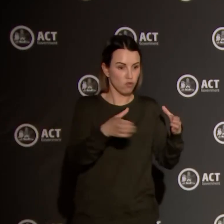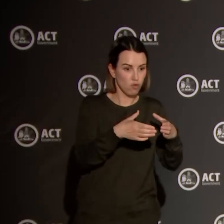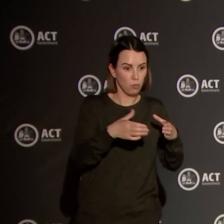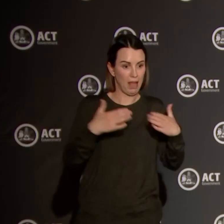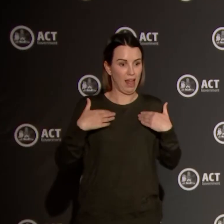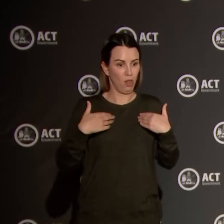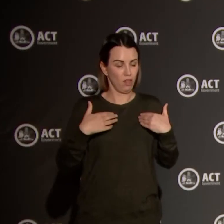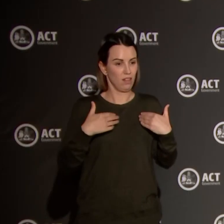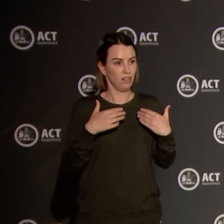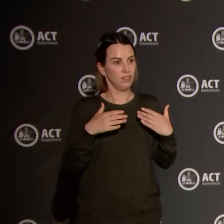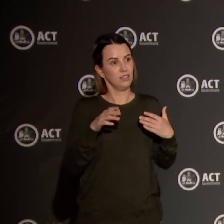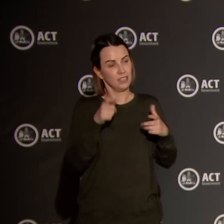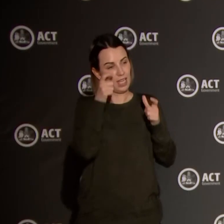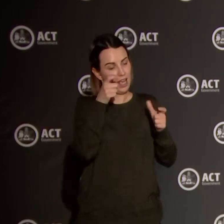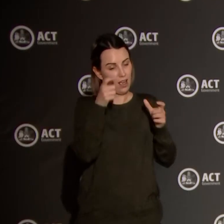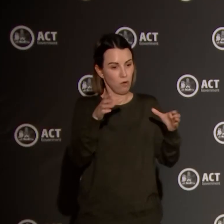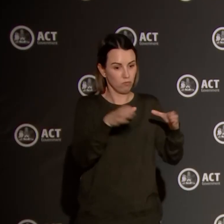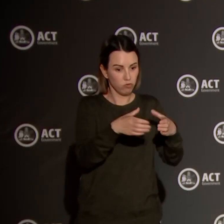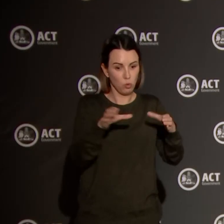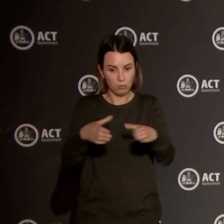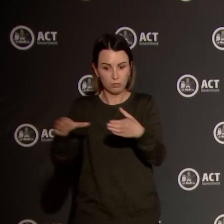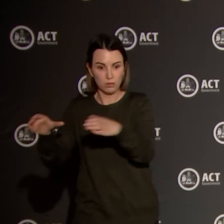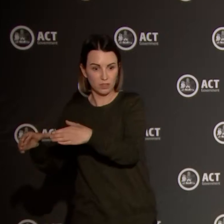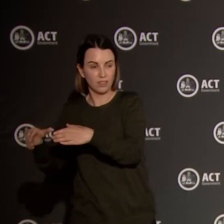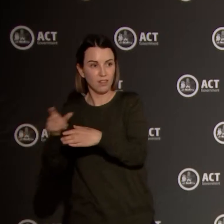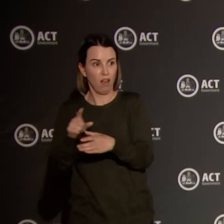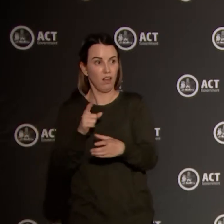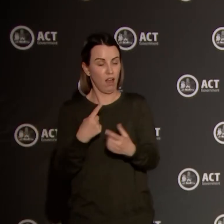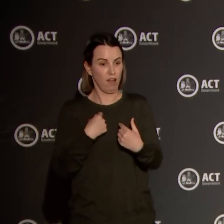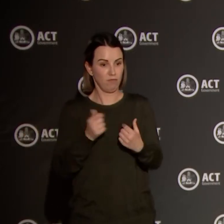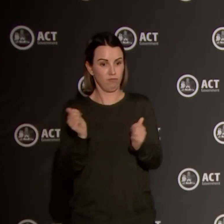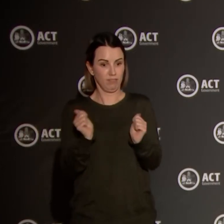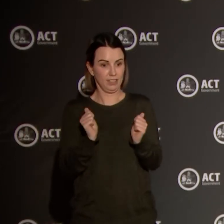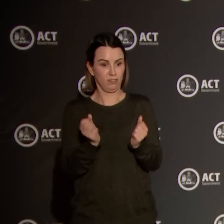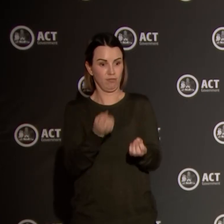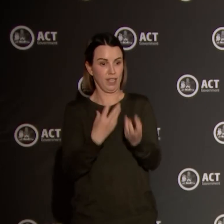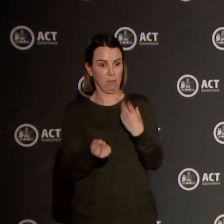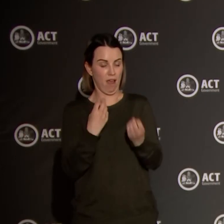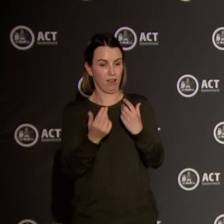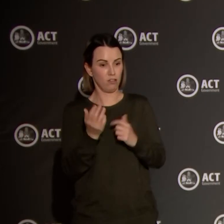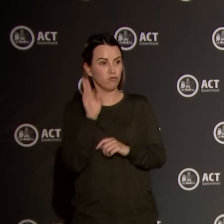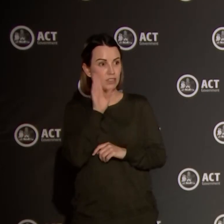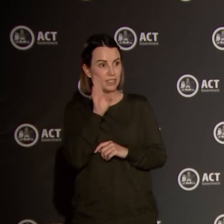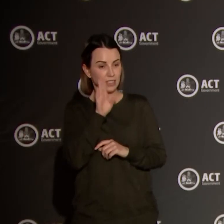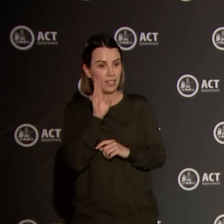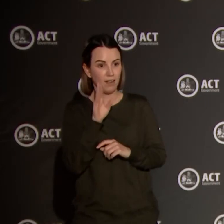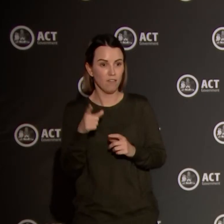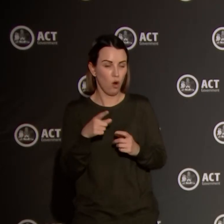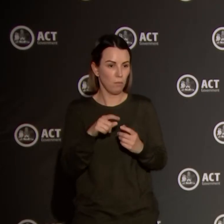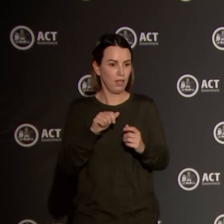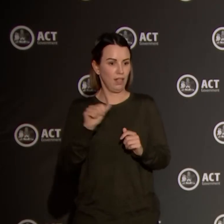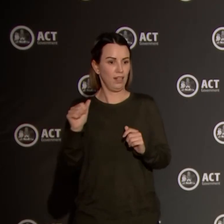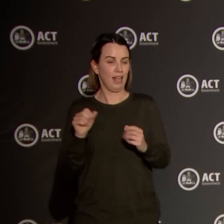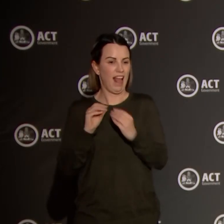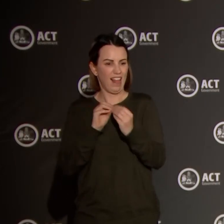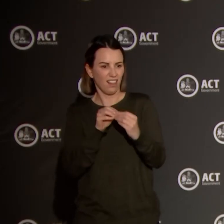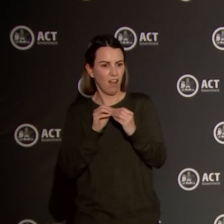healthcare workers. I think I've had some feedback as well in relation to allied health recently, and